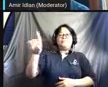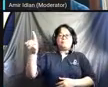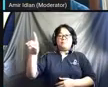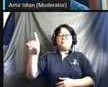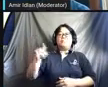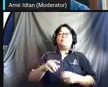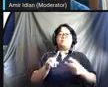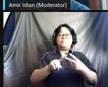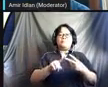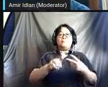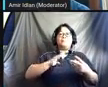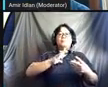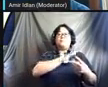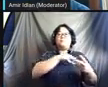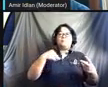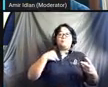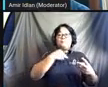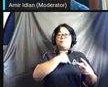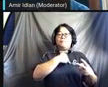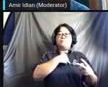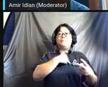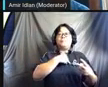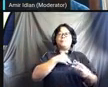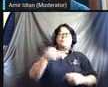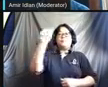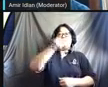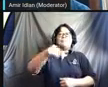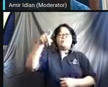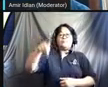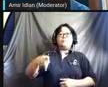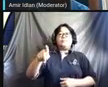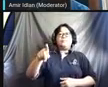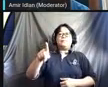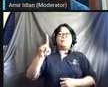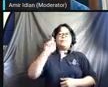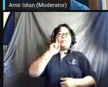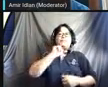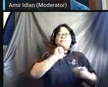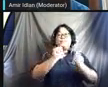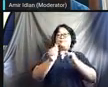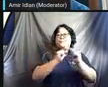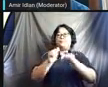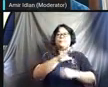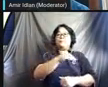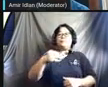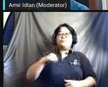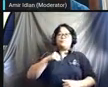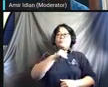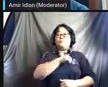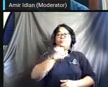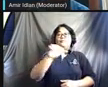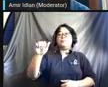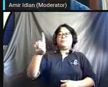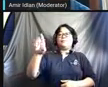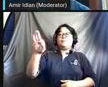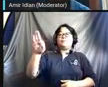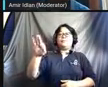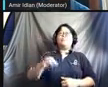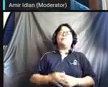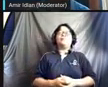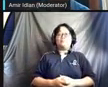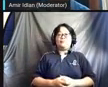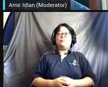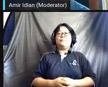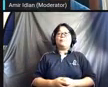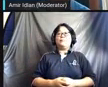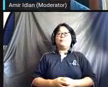becoming a board member for the Asia Pacific Deaf Sport Confederation, and being a member of the ASEAN Disability Forum.